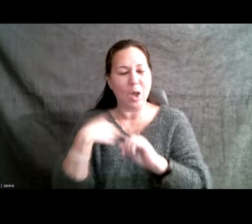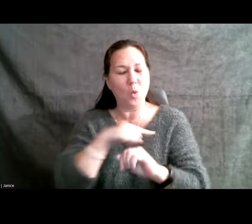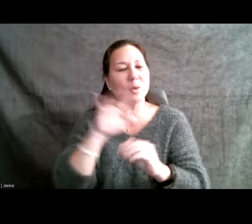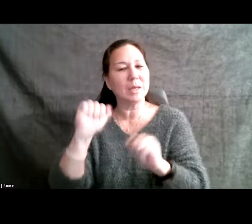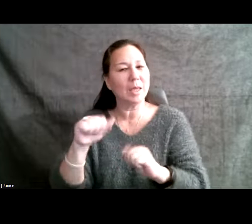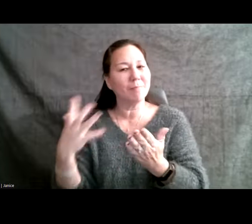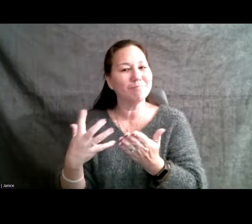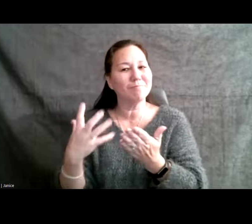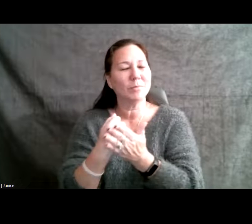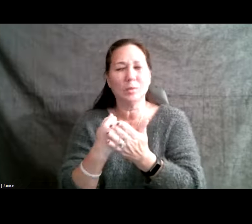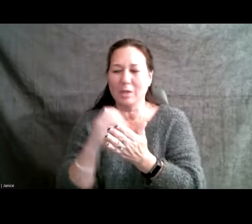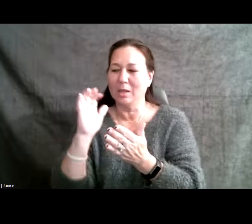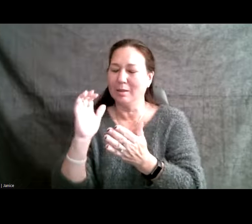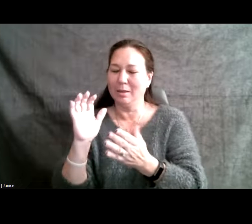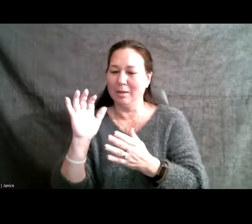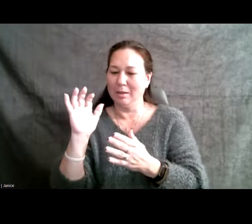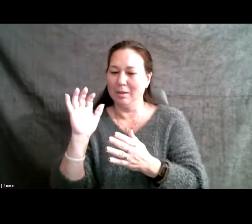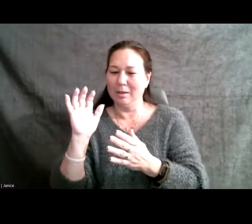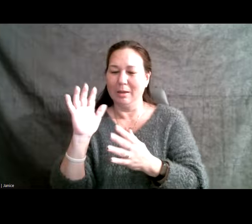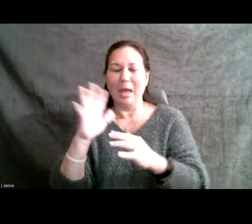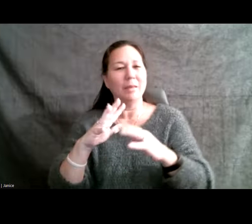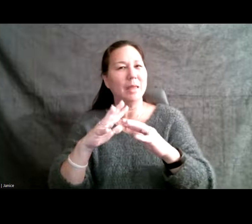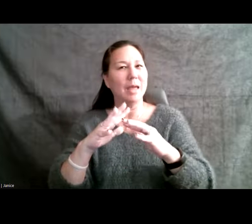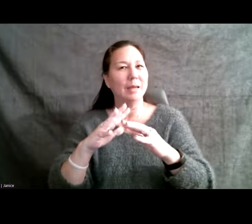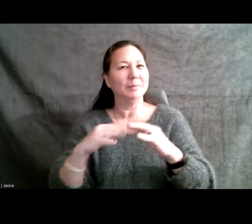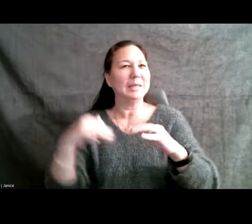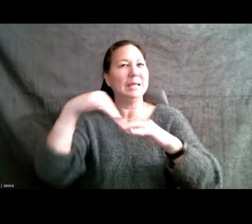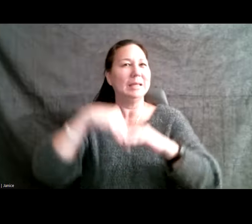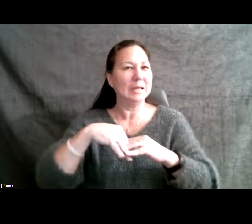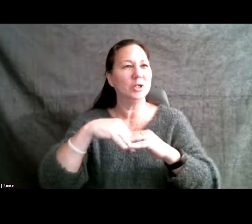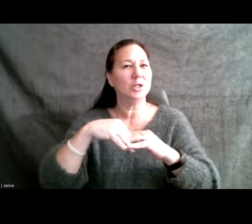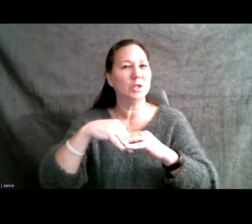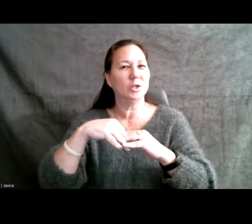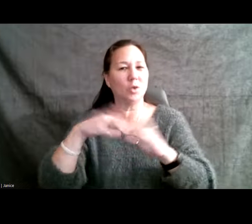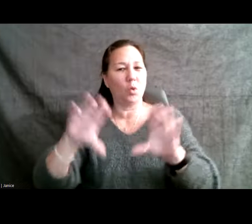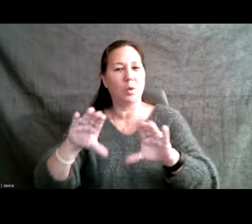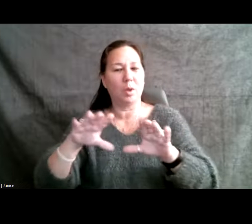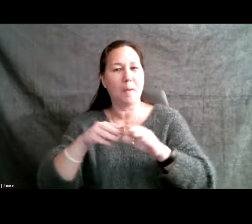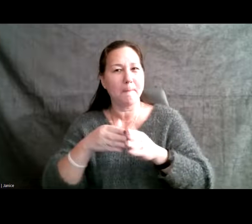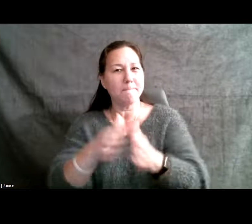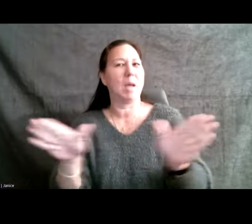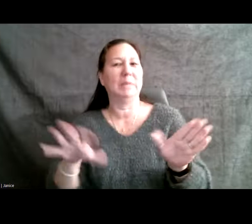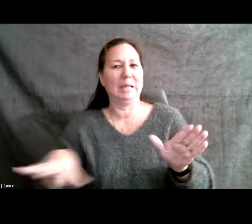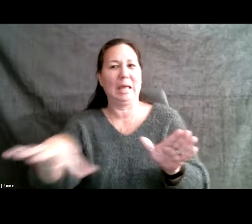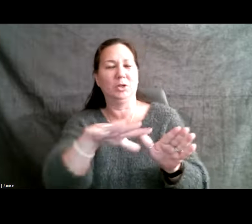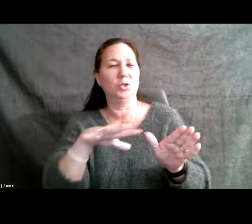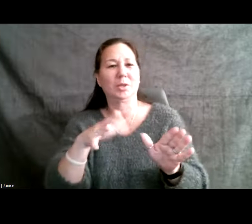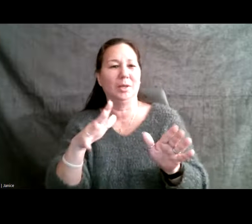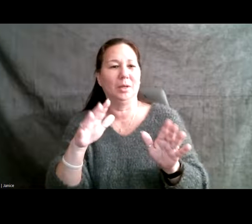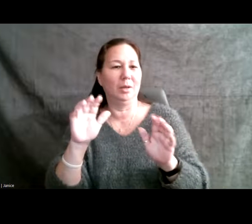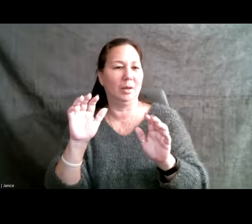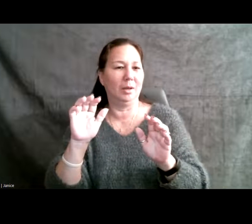indigenous population is disproportionately affected through environmental burdens, that, you know, we could articulate